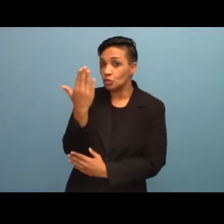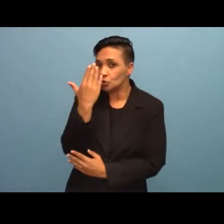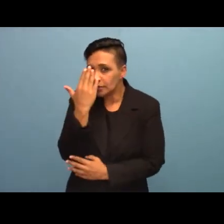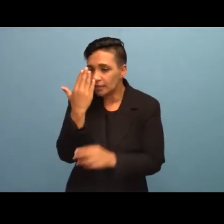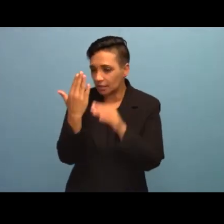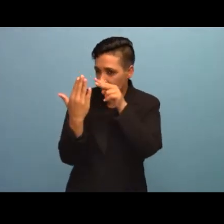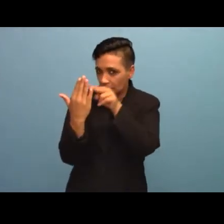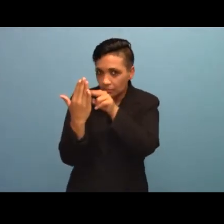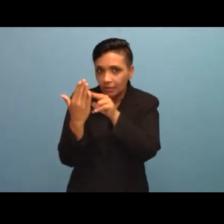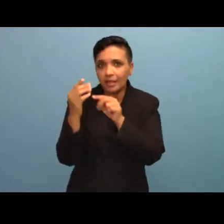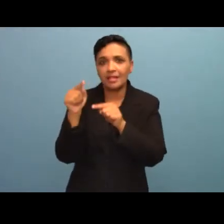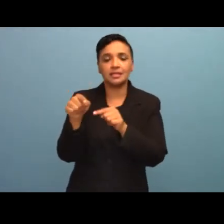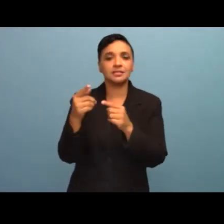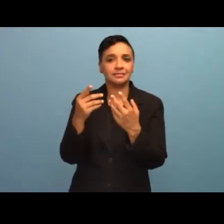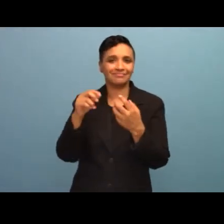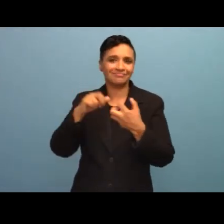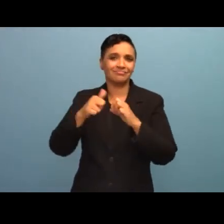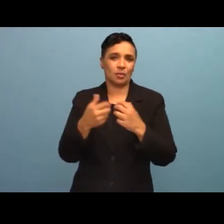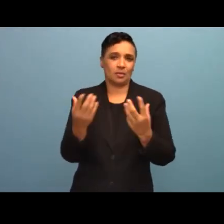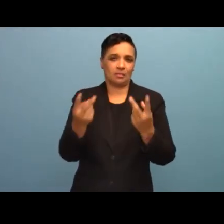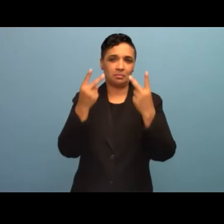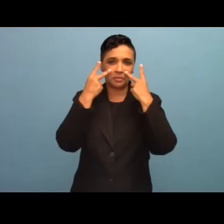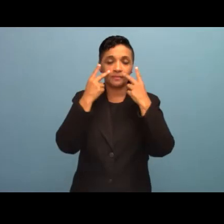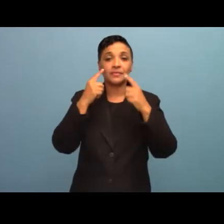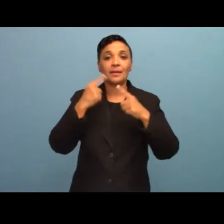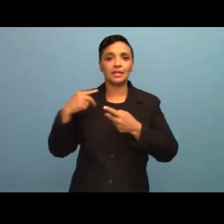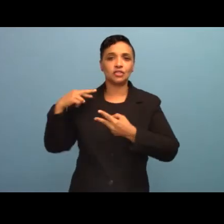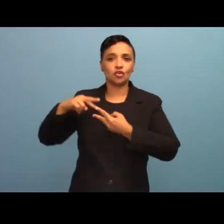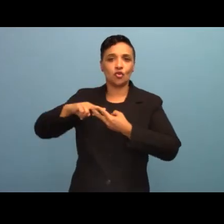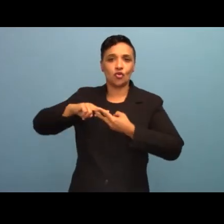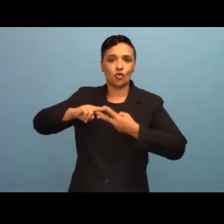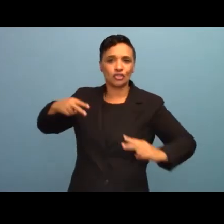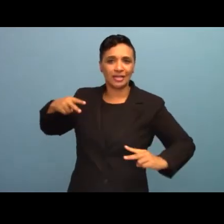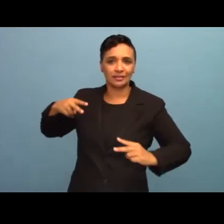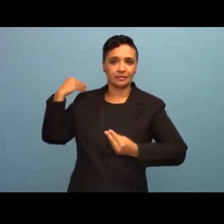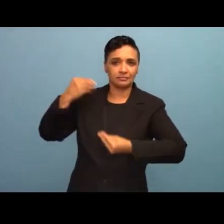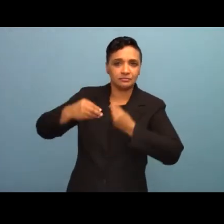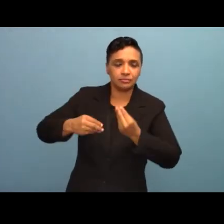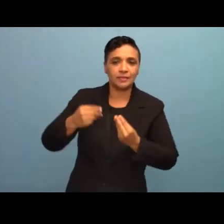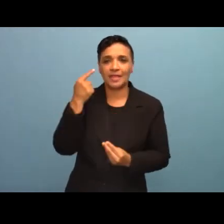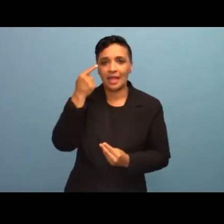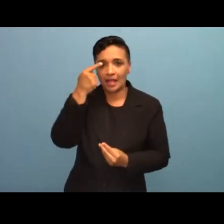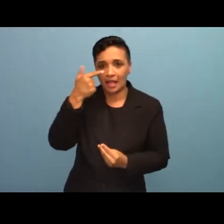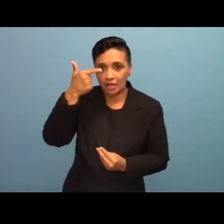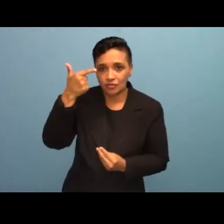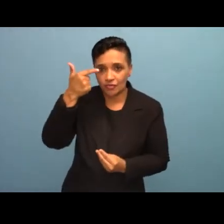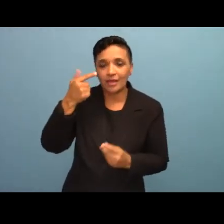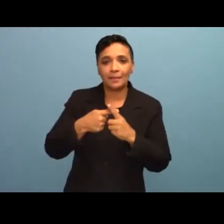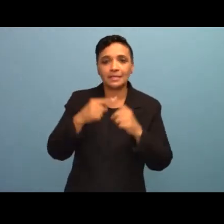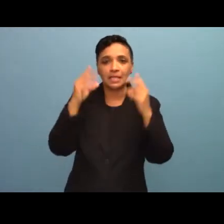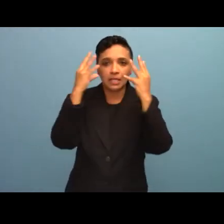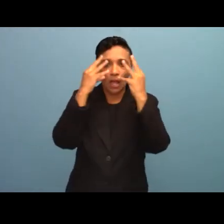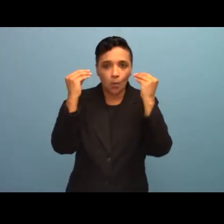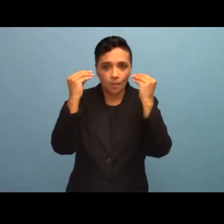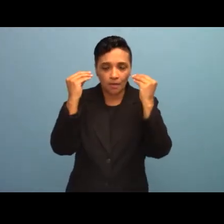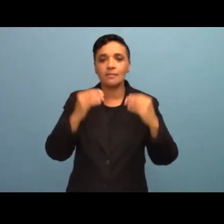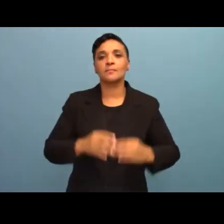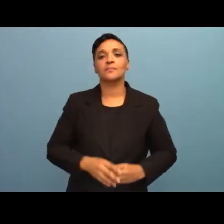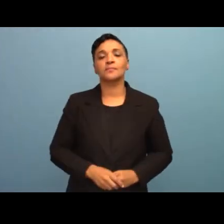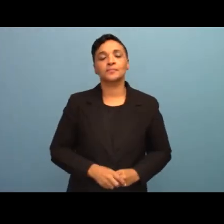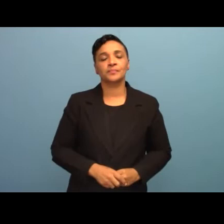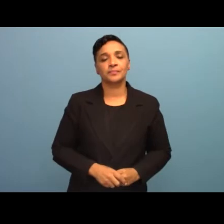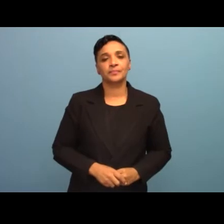impairment, followed by congenital cataract and glaucoma. Apart